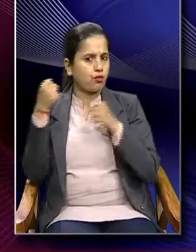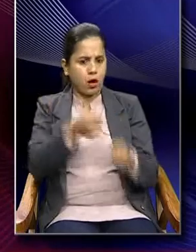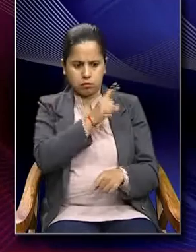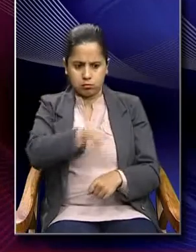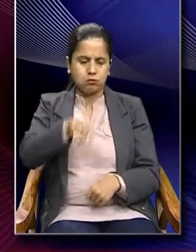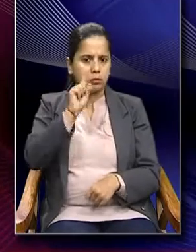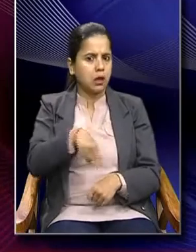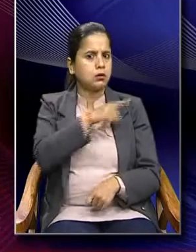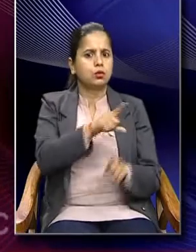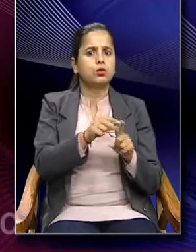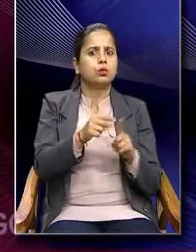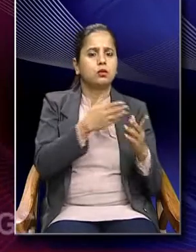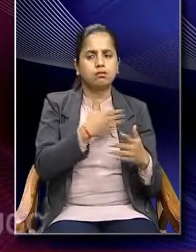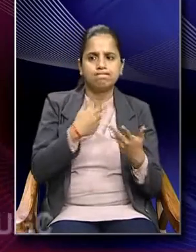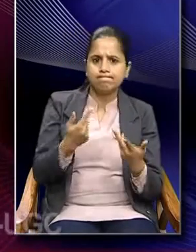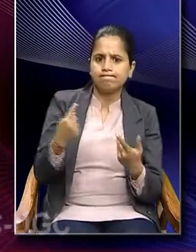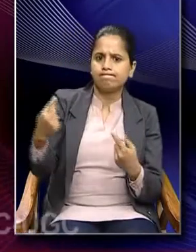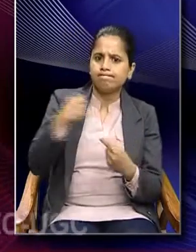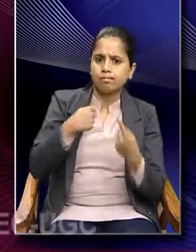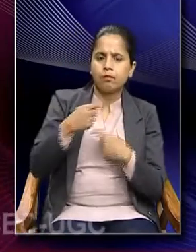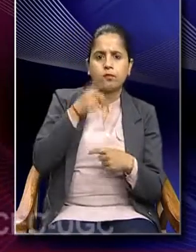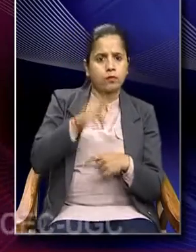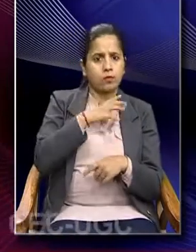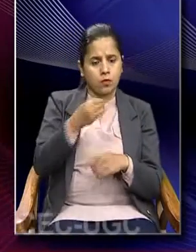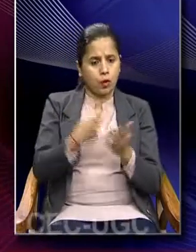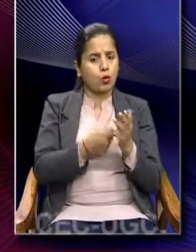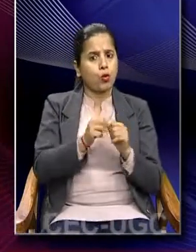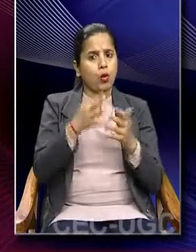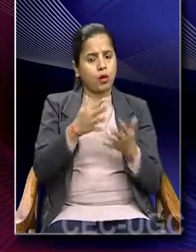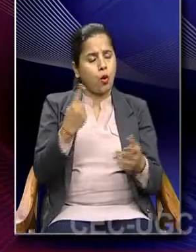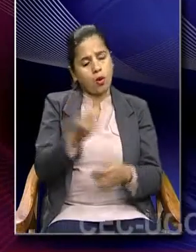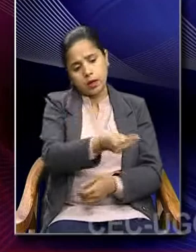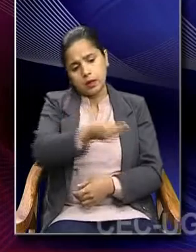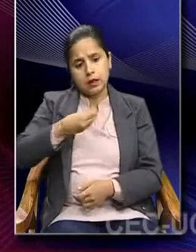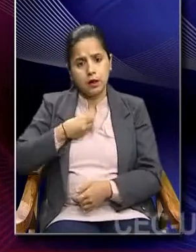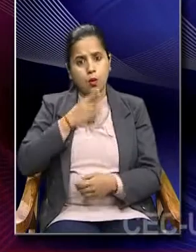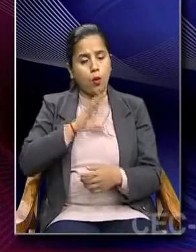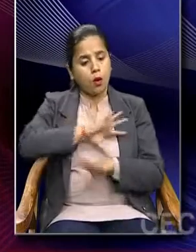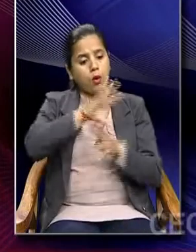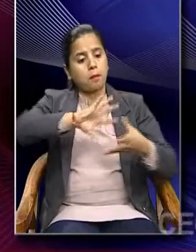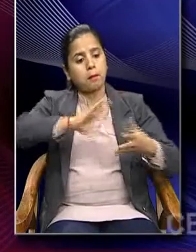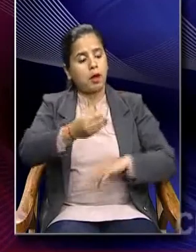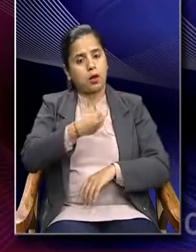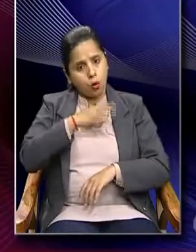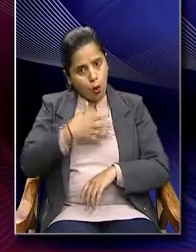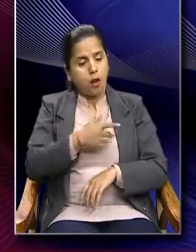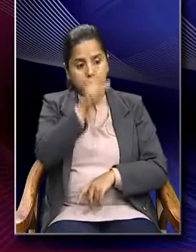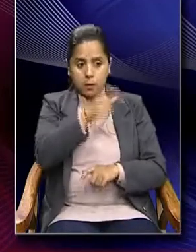And they were also forced to provide raw materials only, or to provide cheap labor